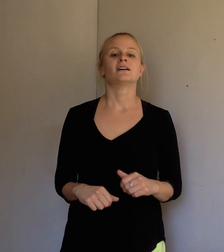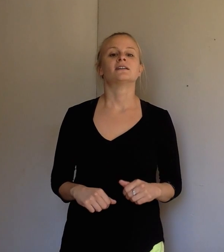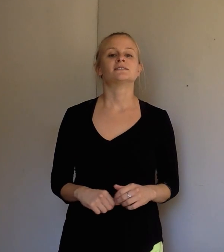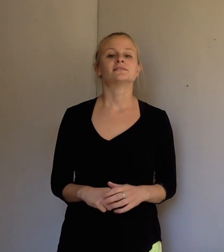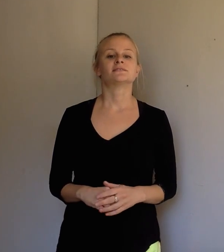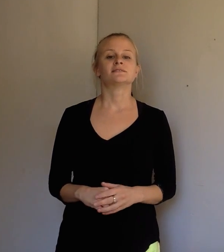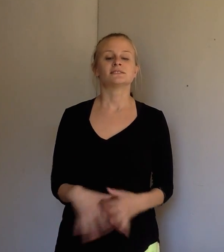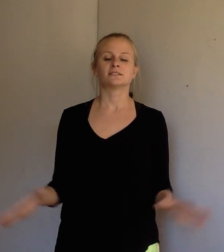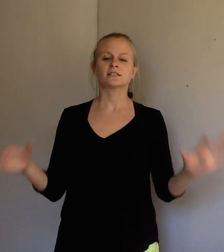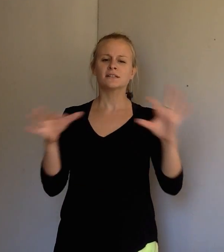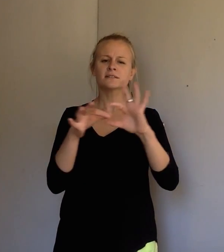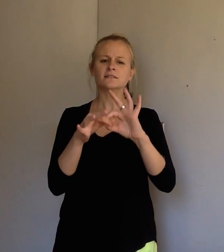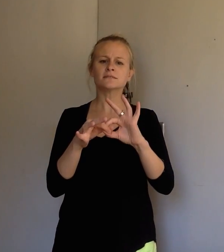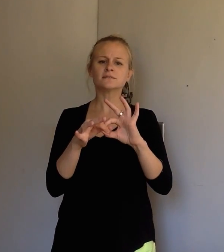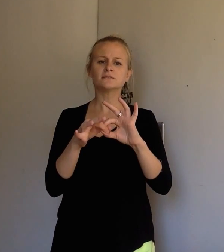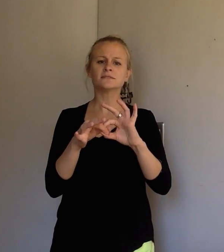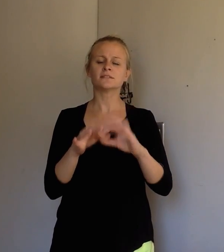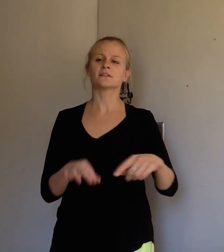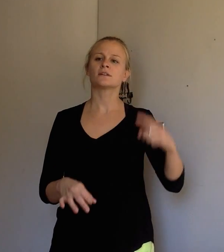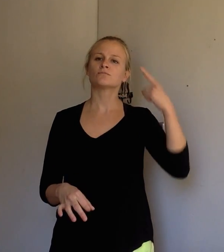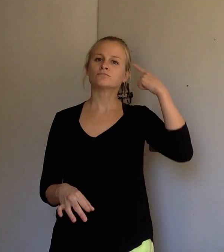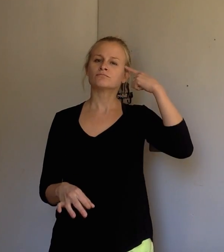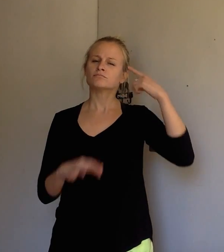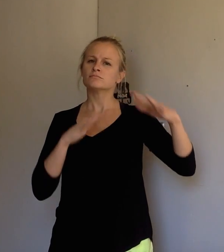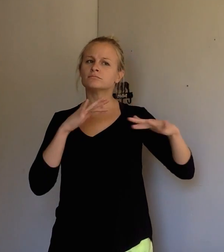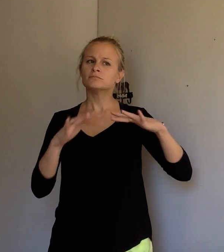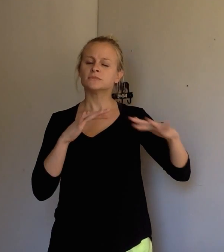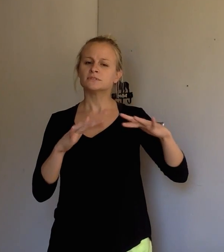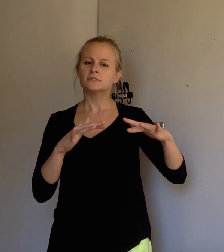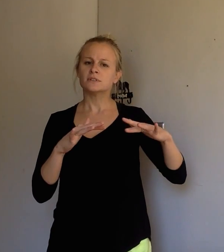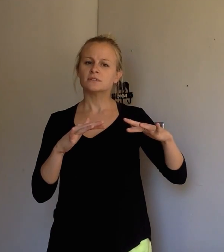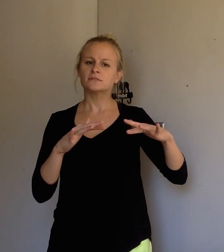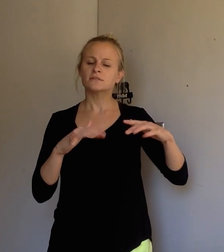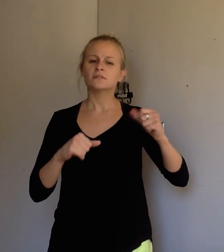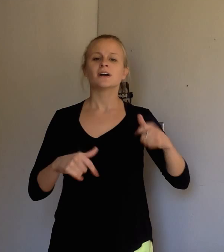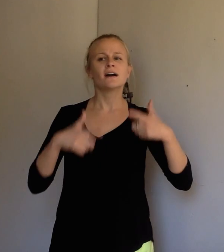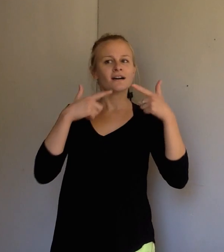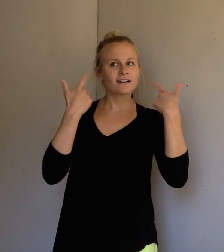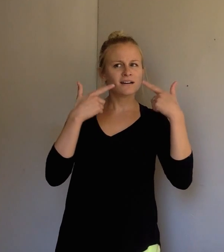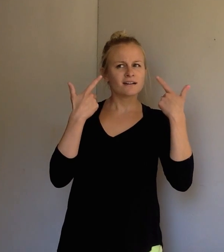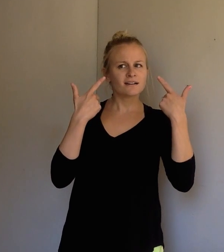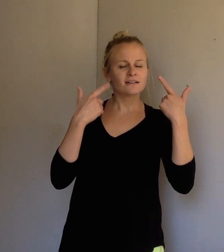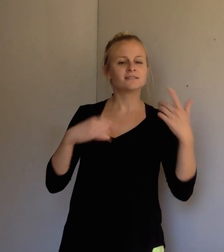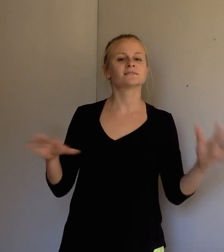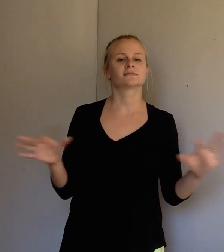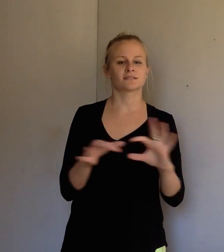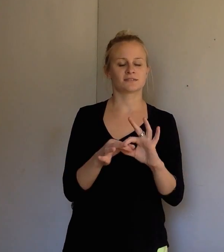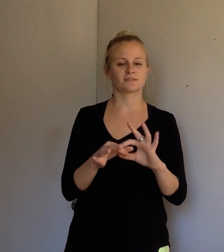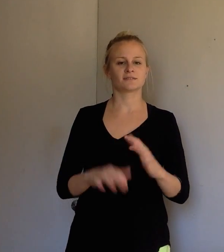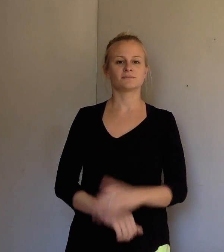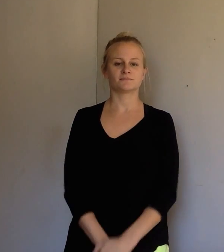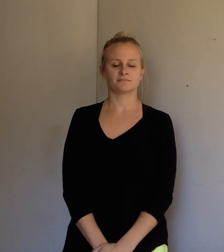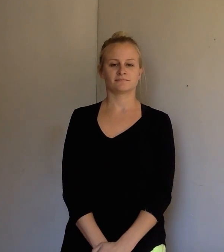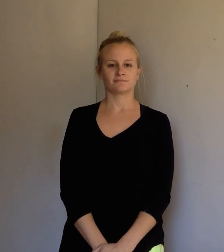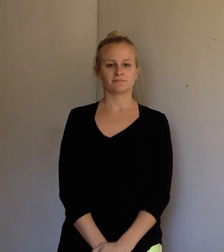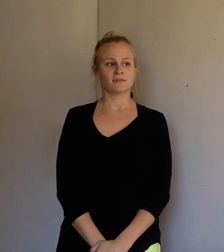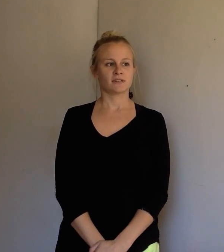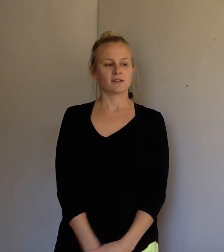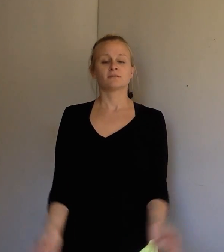make and how odd that can be. And in fact, how primitive laughter is as a sound. It's much more like an animal call than it is like speech. So here we've got some laughter